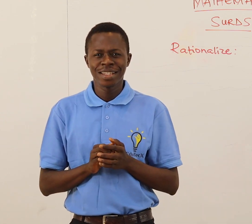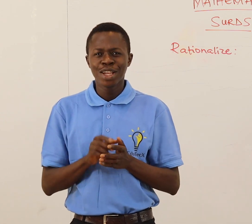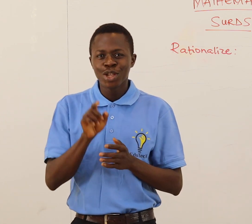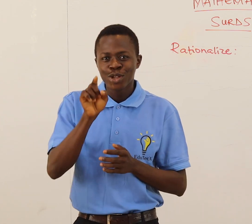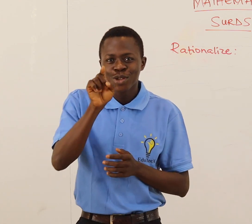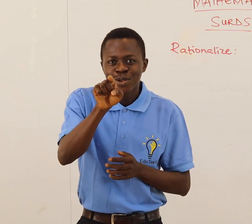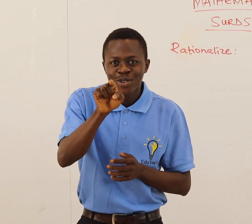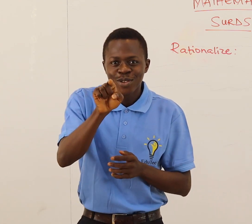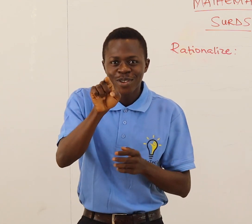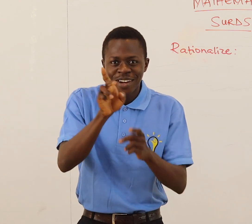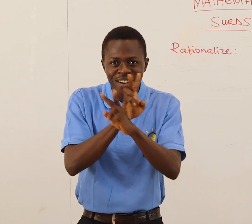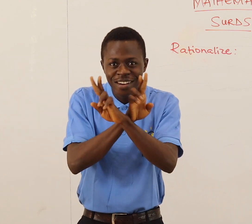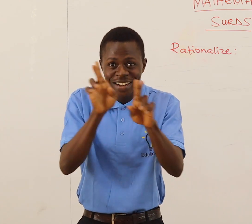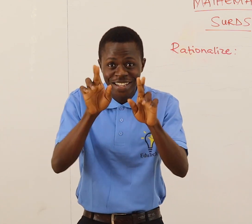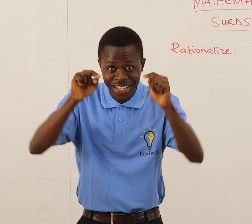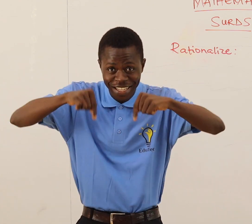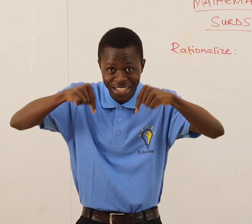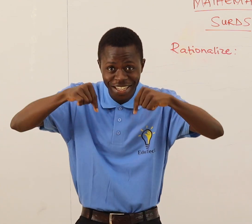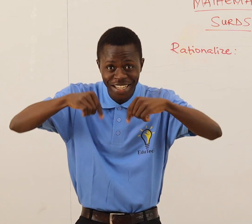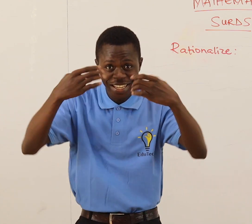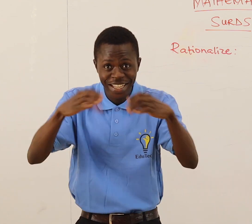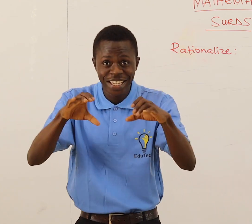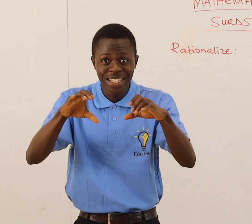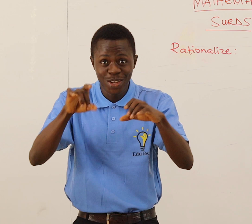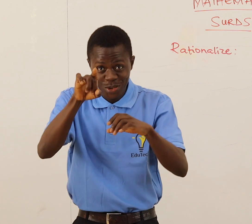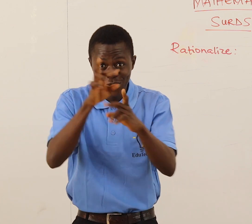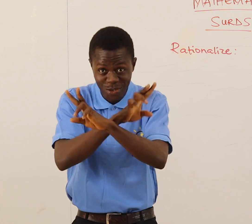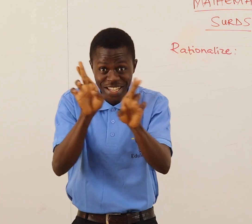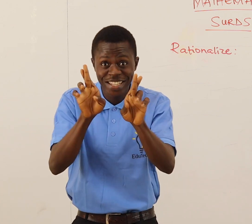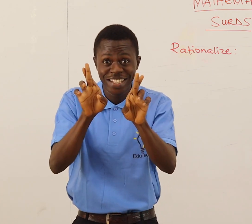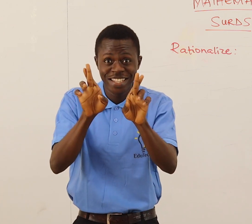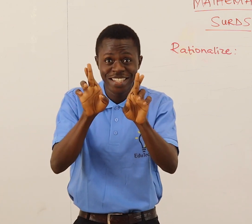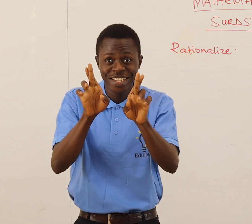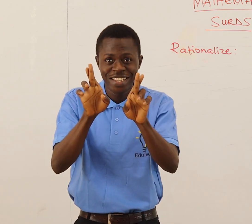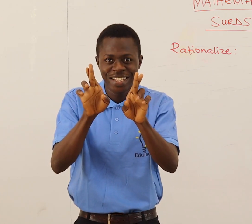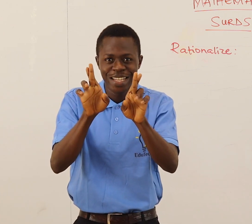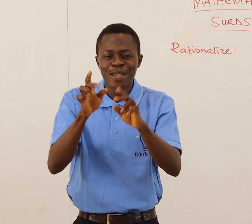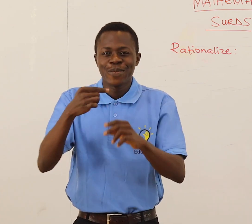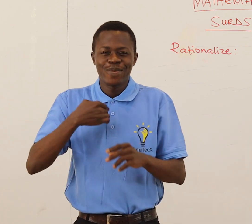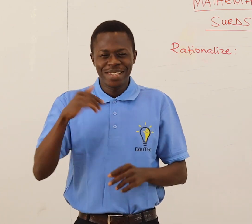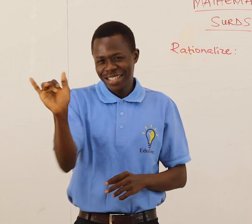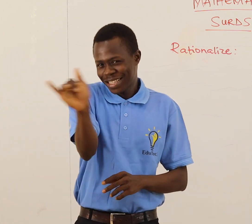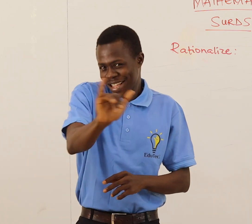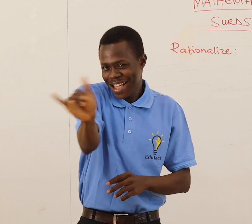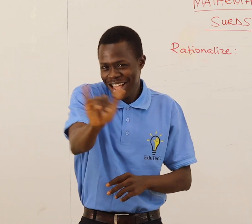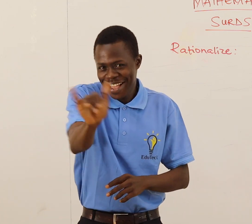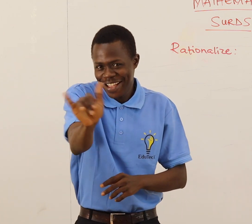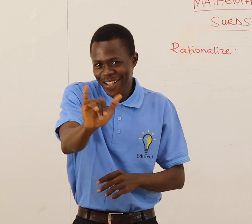class. Are you ready for today's class? Are you ready? I am just